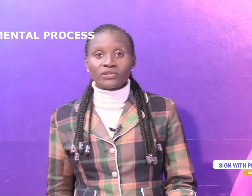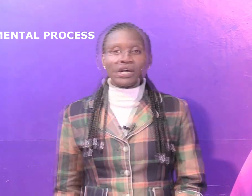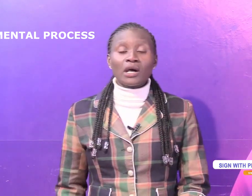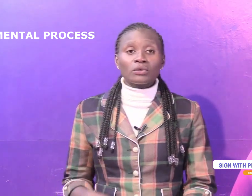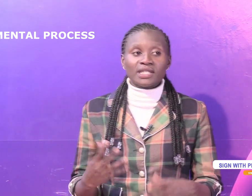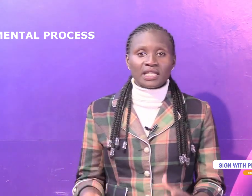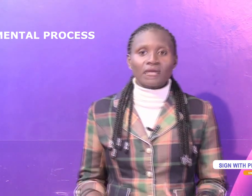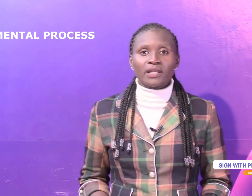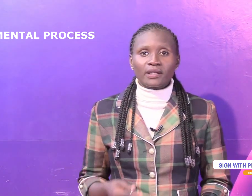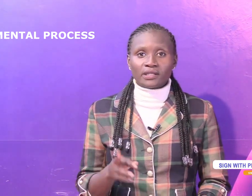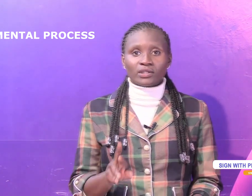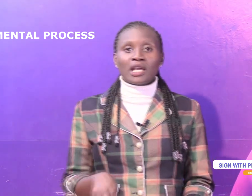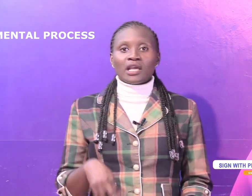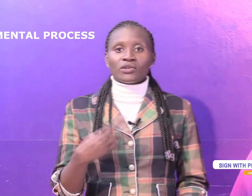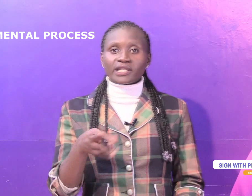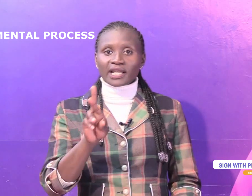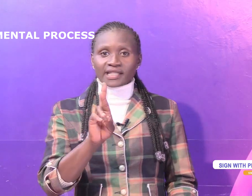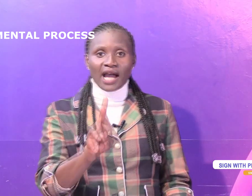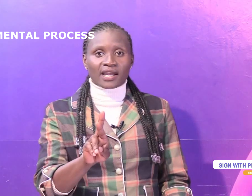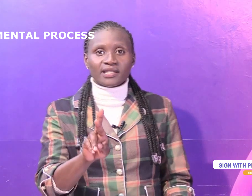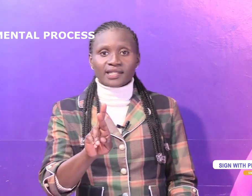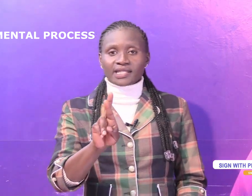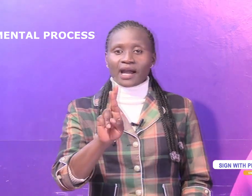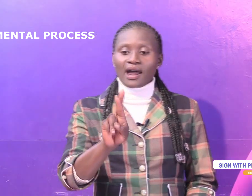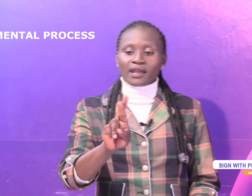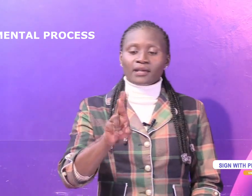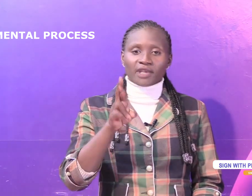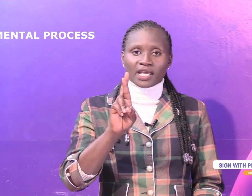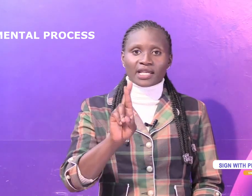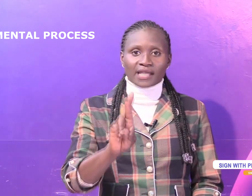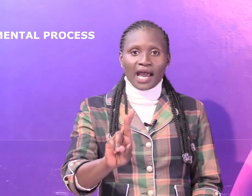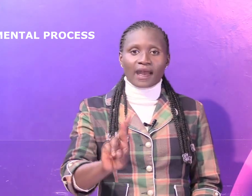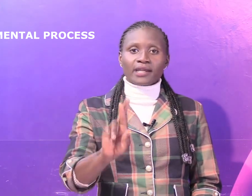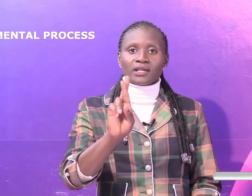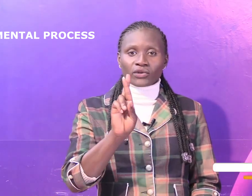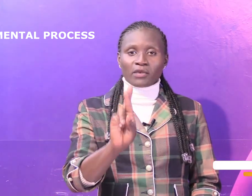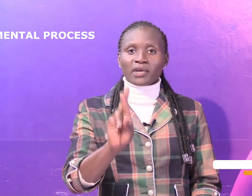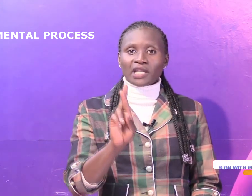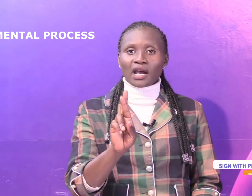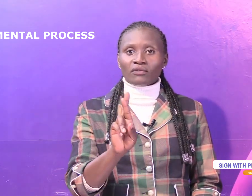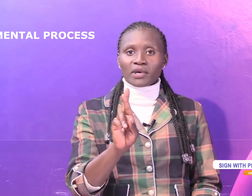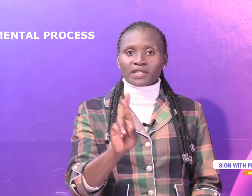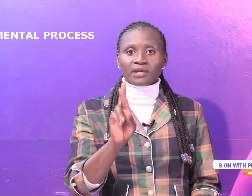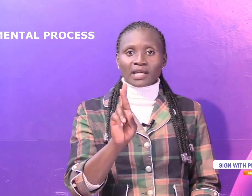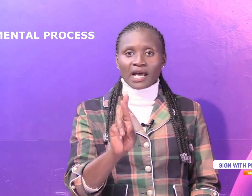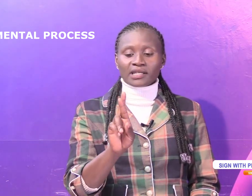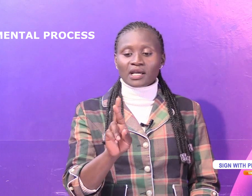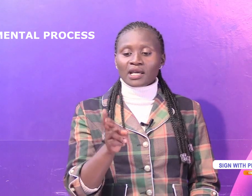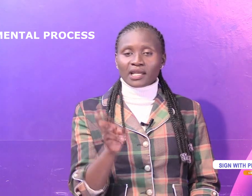we sign the word reason? Using letter R. This is letter R, making a letter R. You remember in the alphabets you learned letters, so